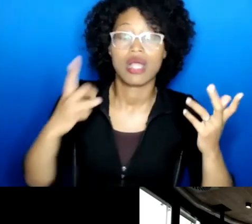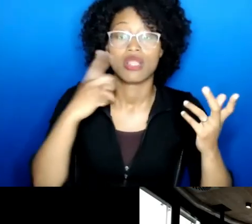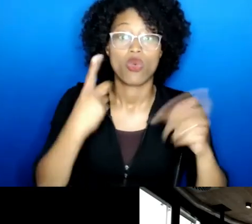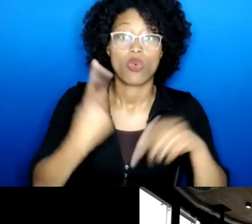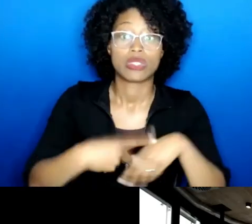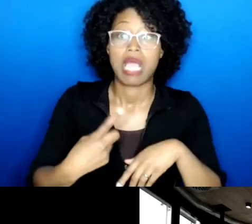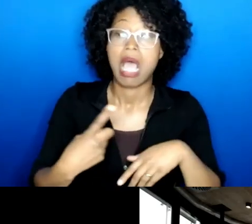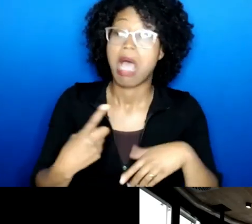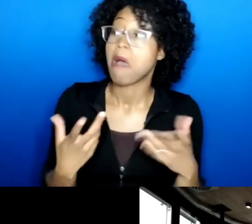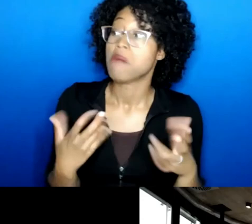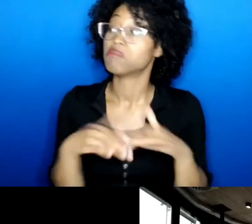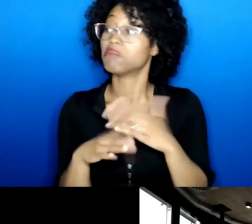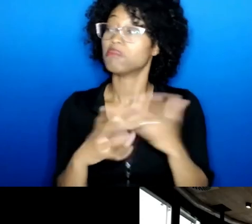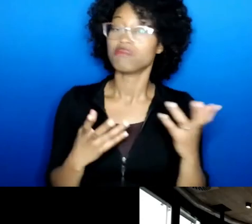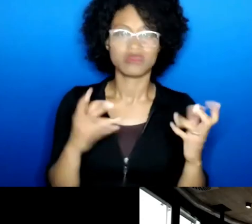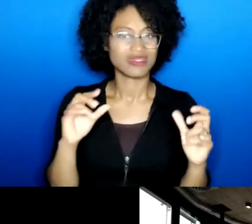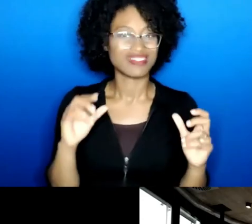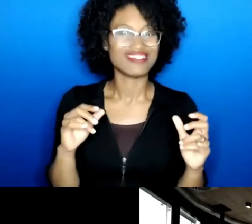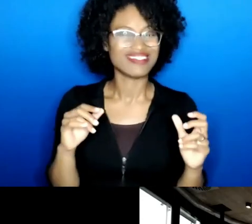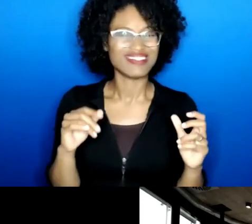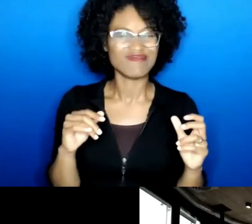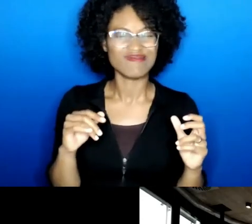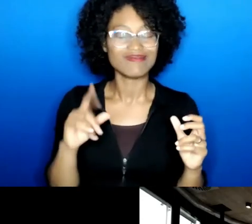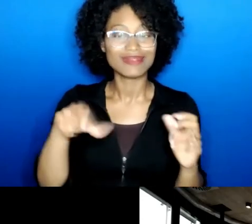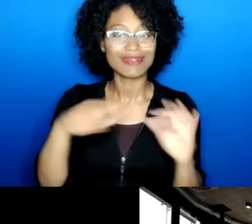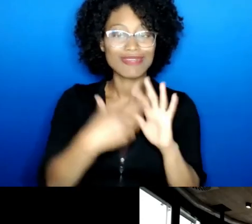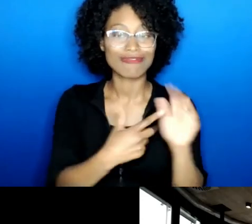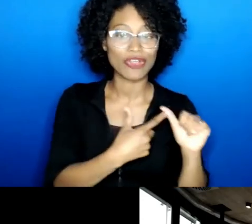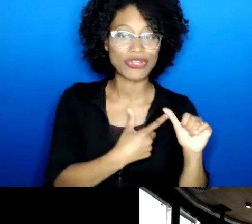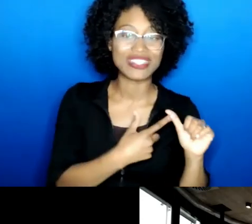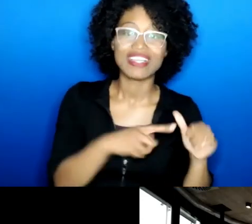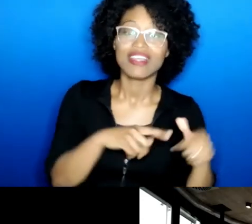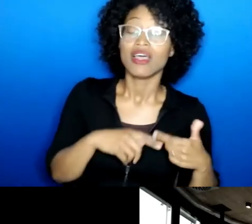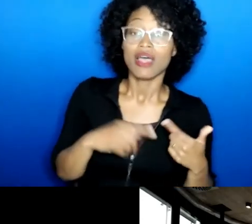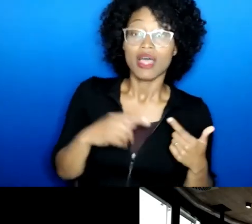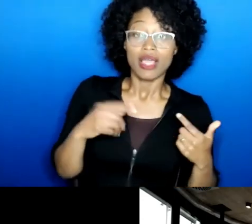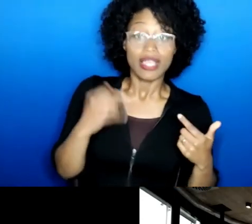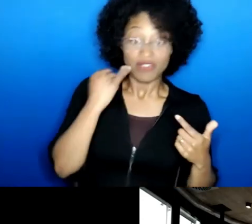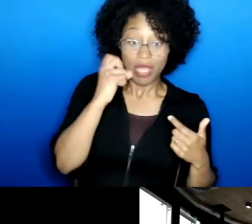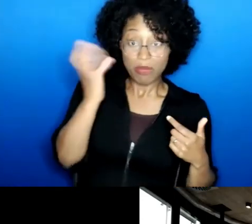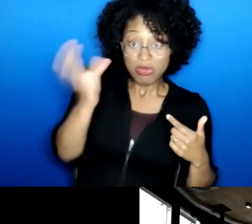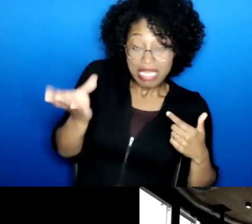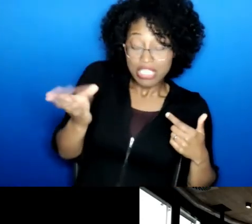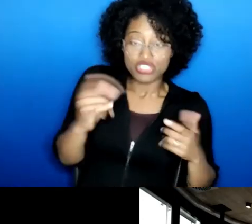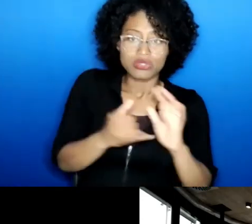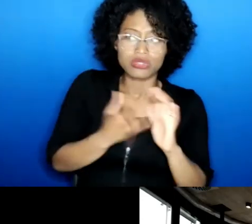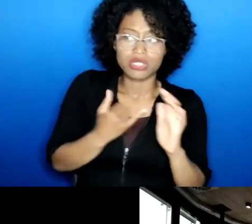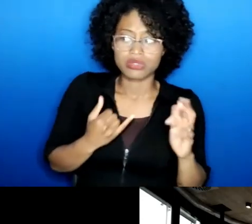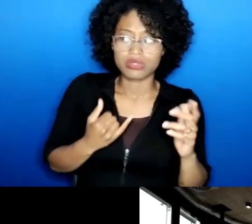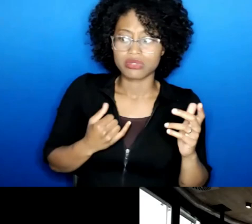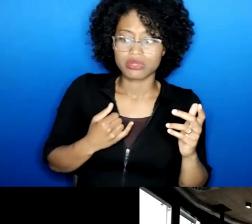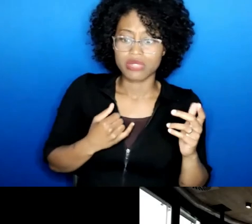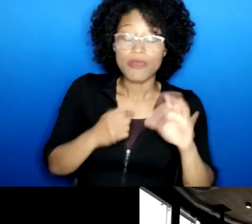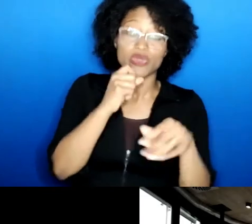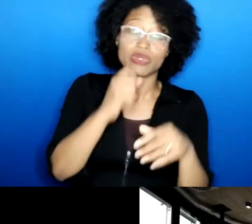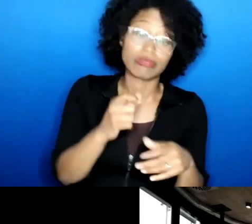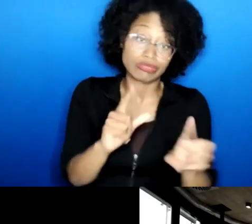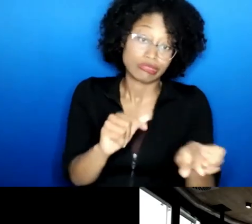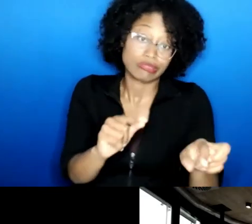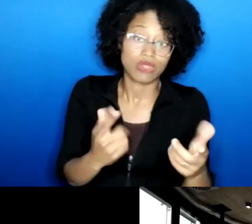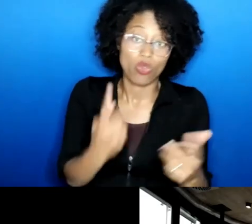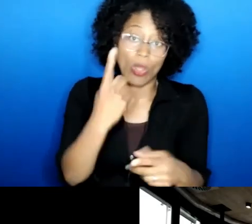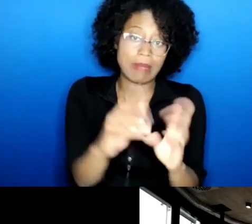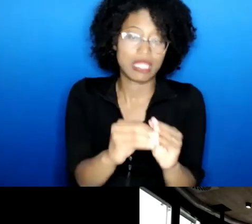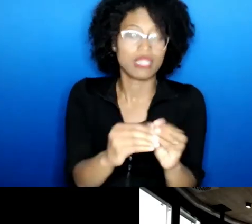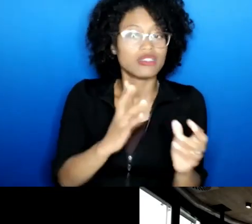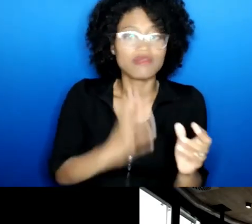deadline can be, if you're not presenting at all and you're just attending the meeting, you can do that. You know, there's